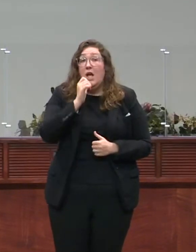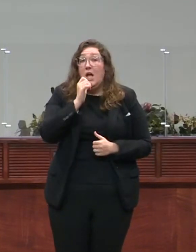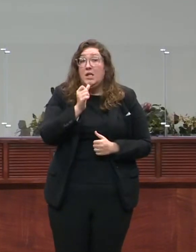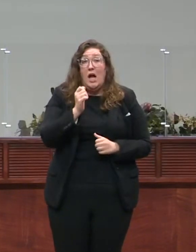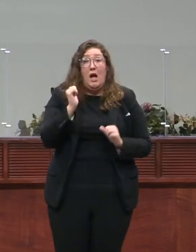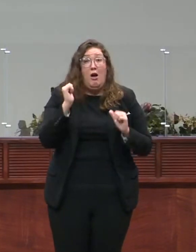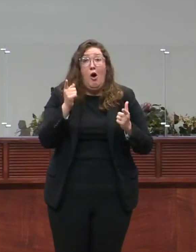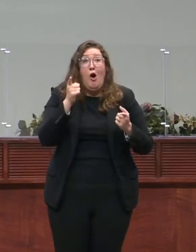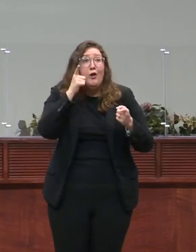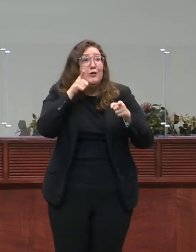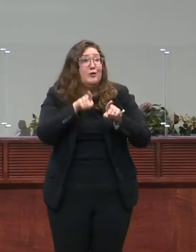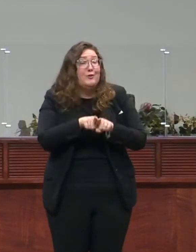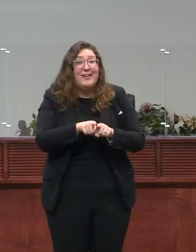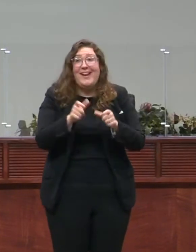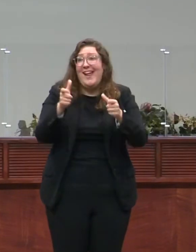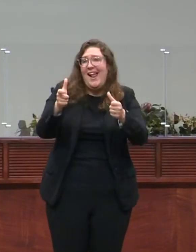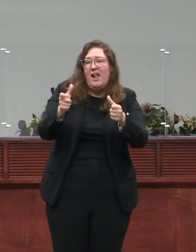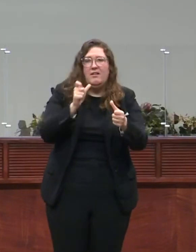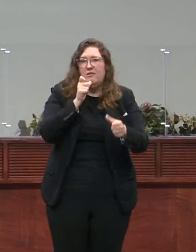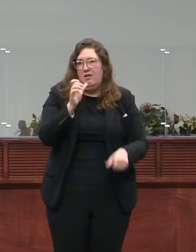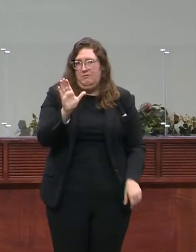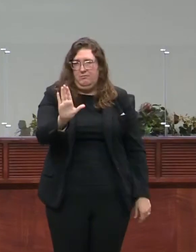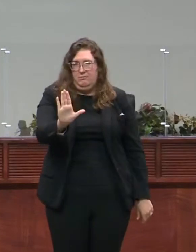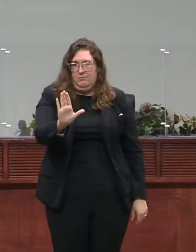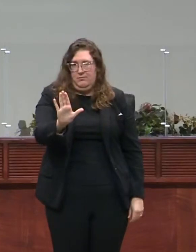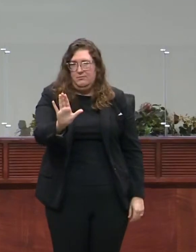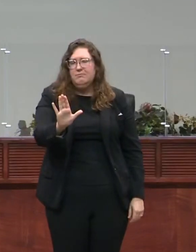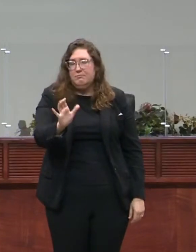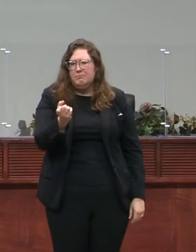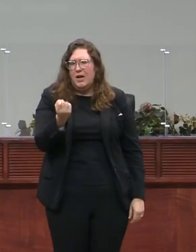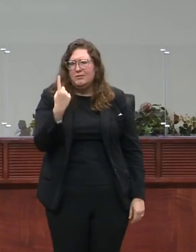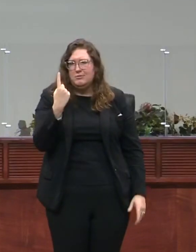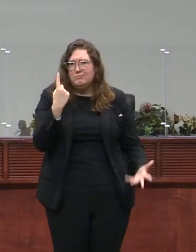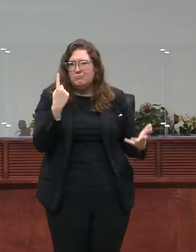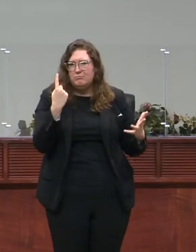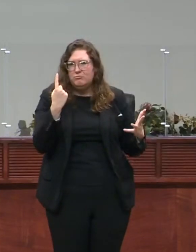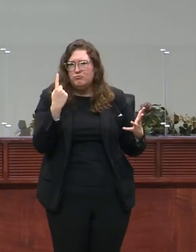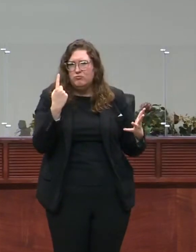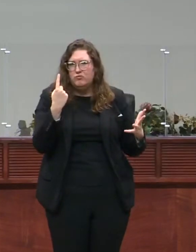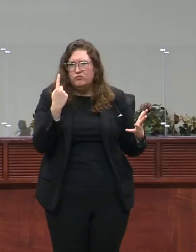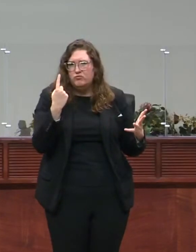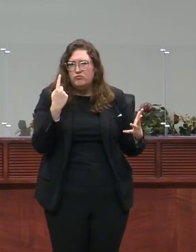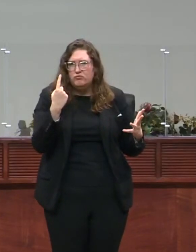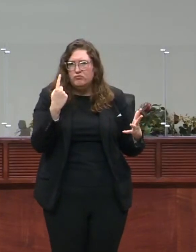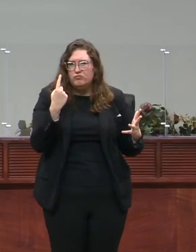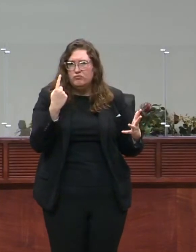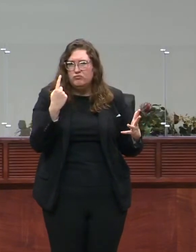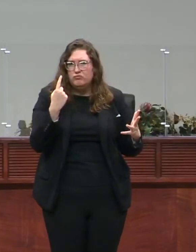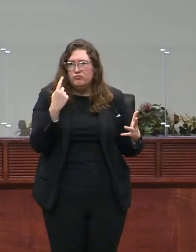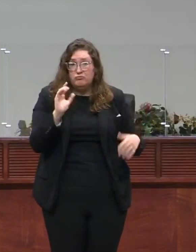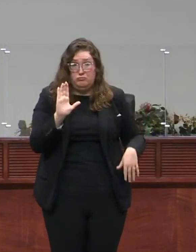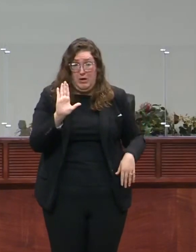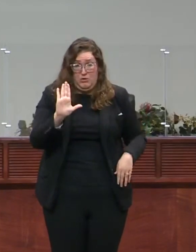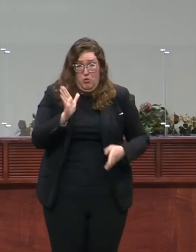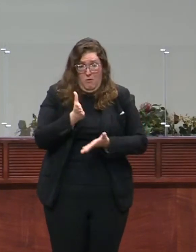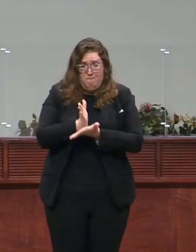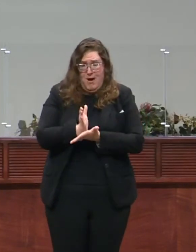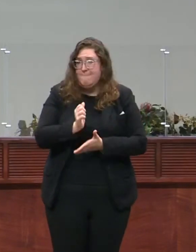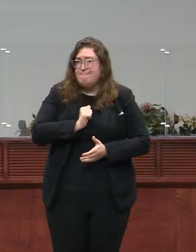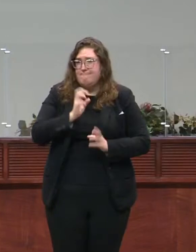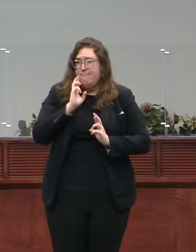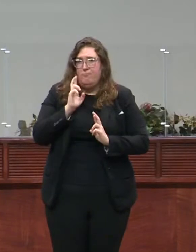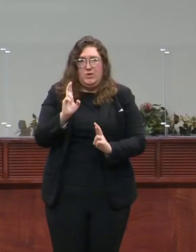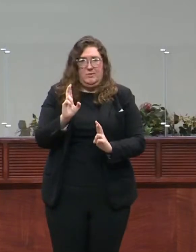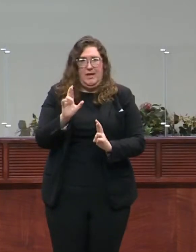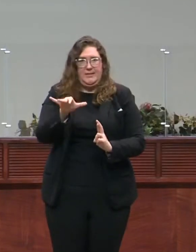going to agree with that. I certainly understand that. And I respect their individual rights, but I